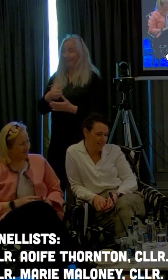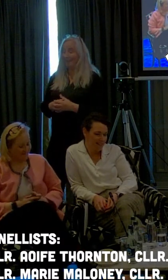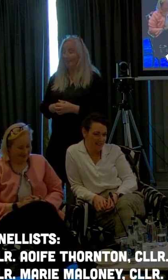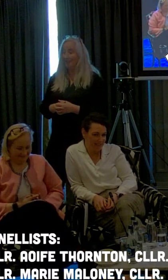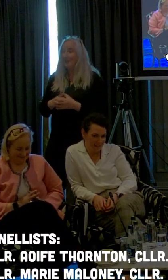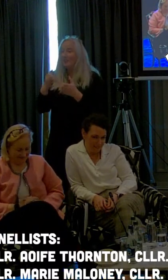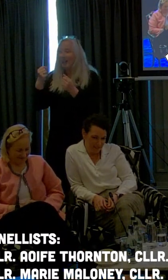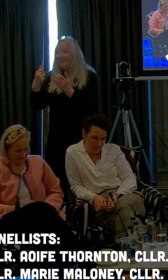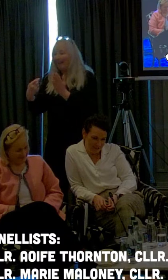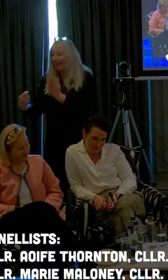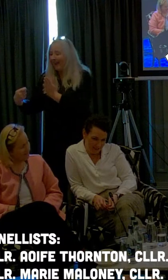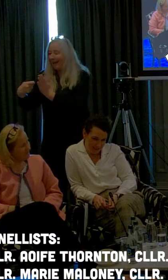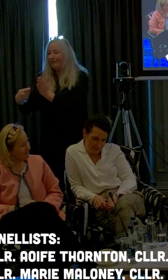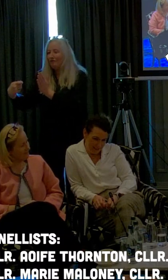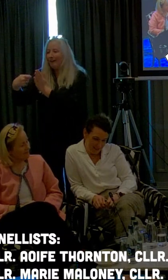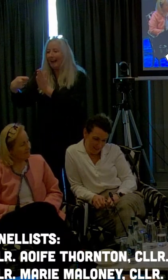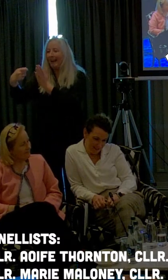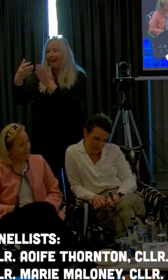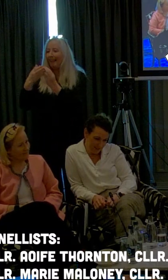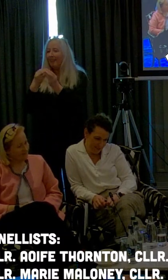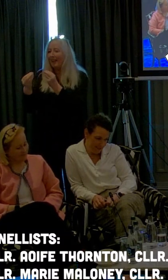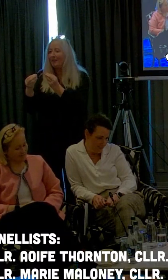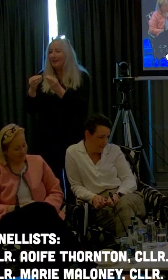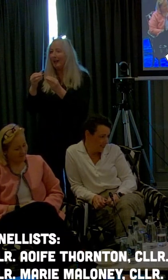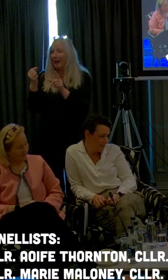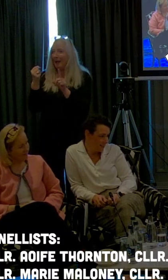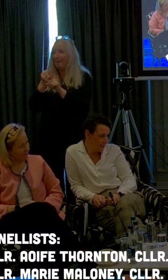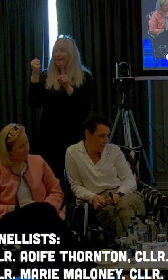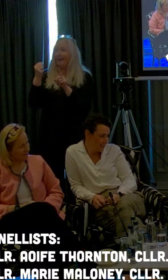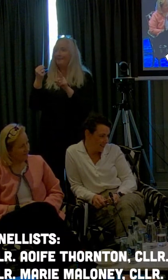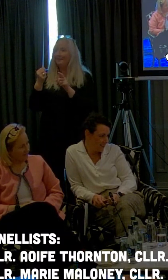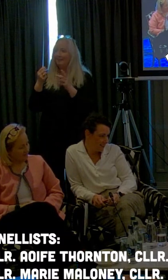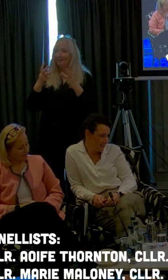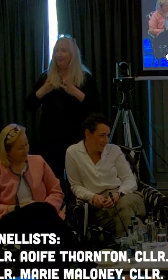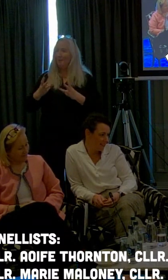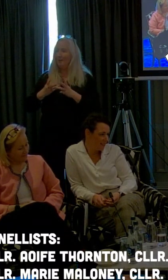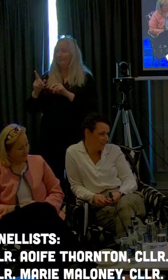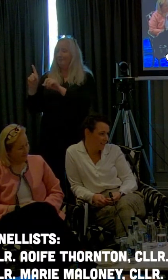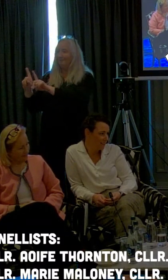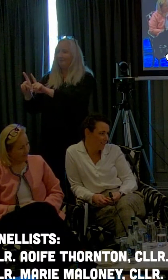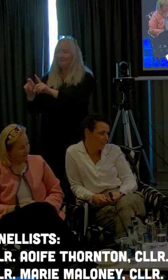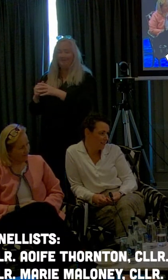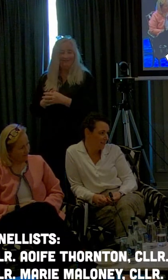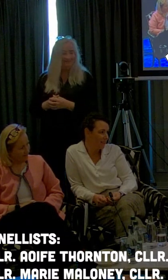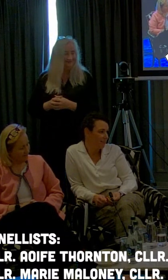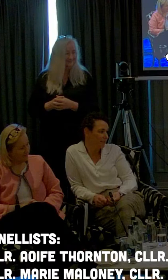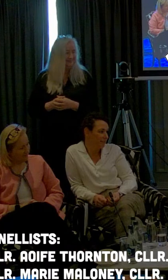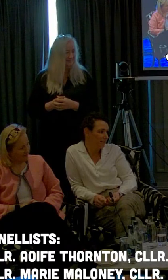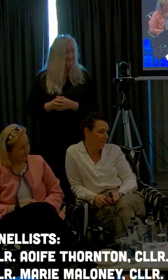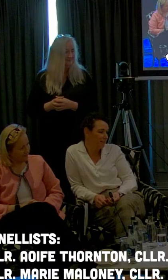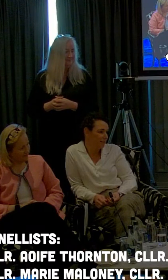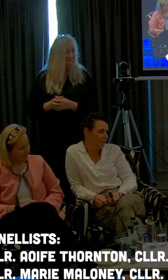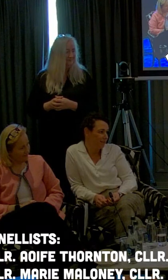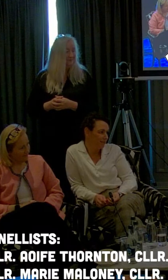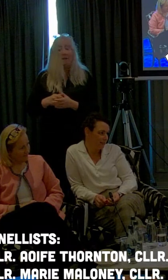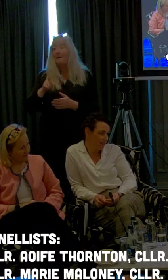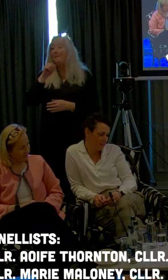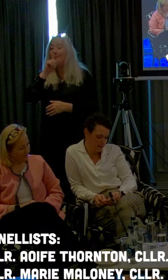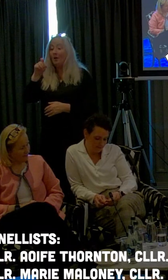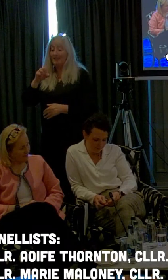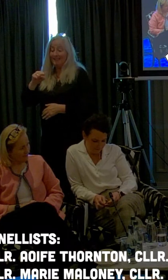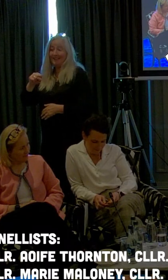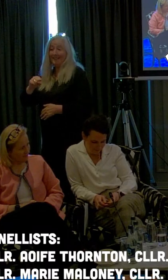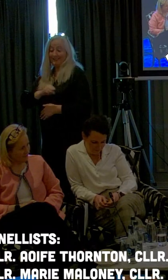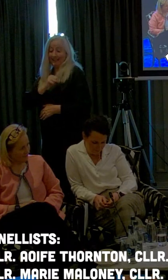are all those little things that kind of you have to put a lot of time into, you know. Yeah. So, but as I say, the satisfaction in the